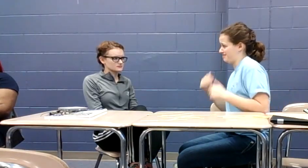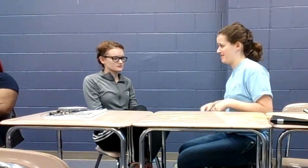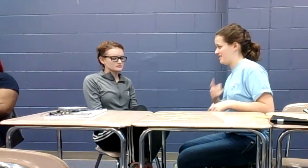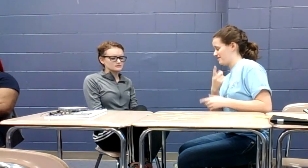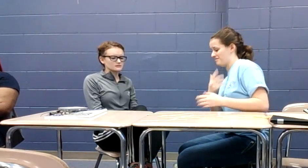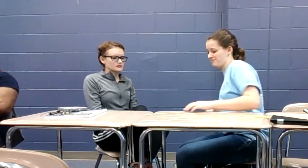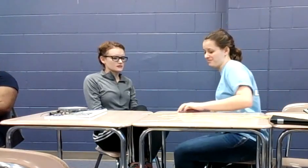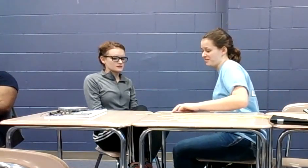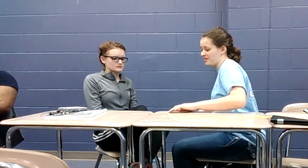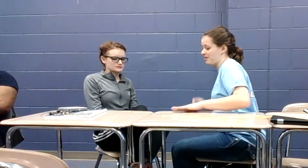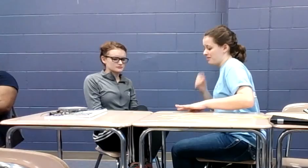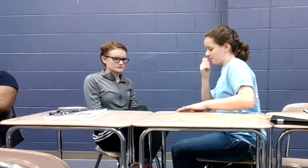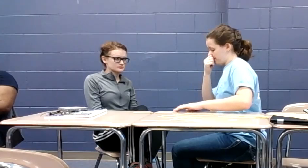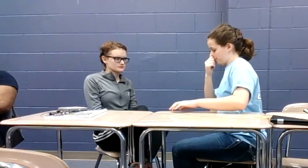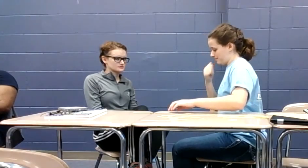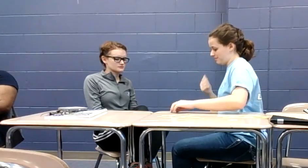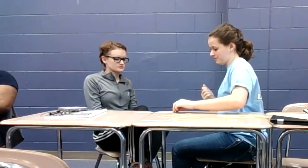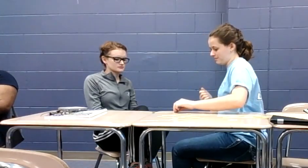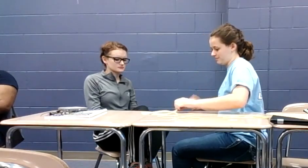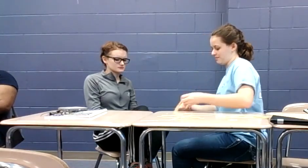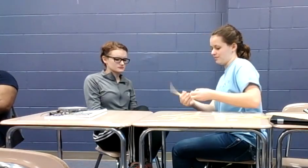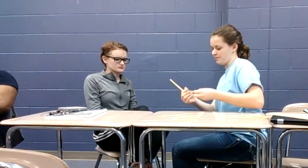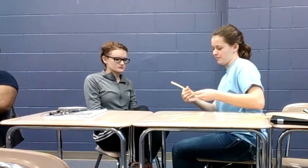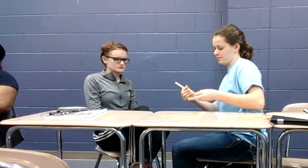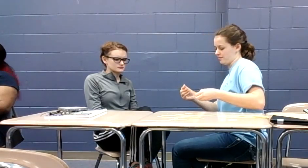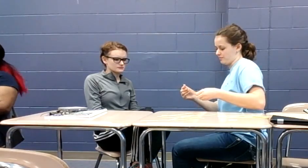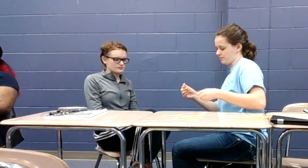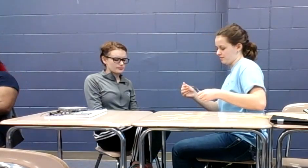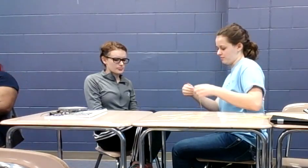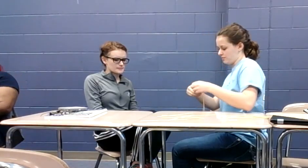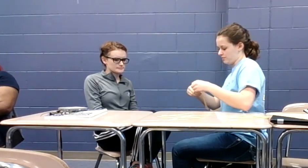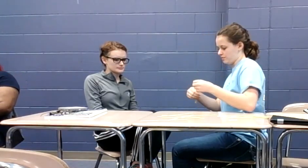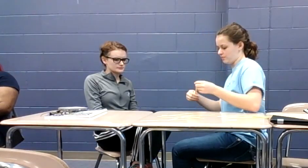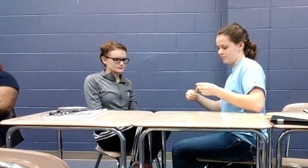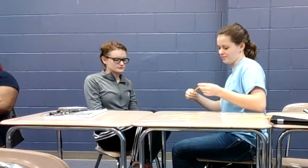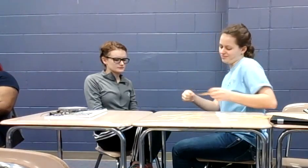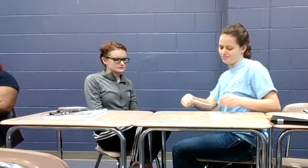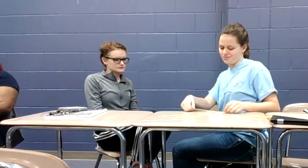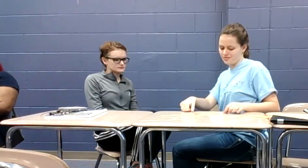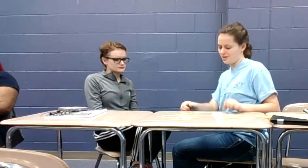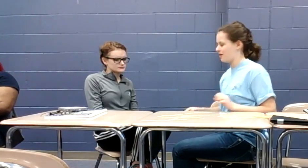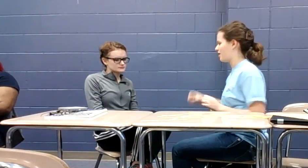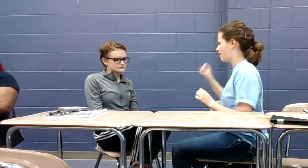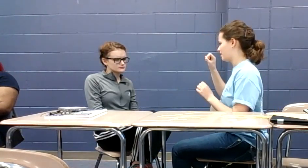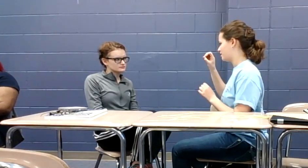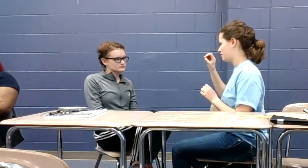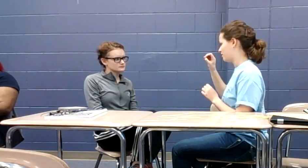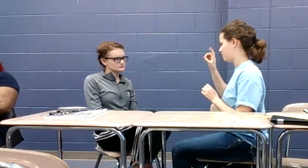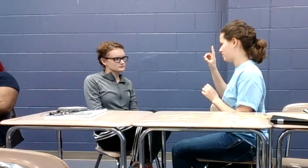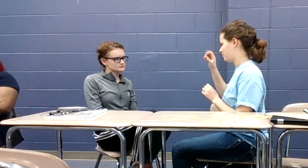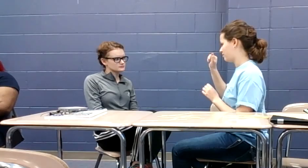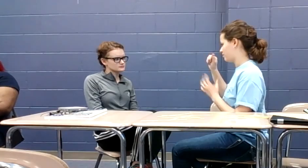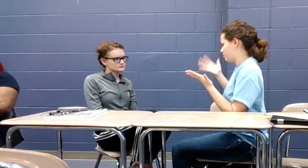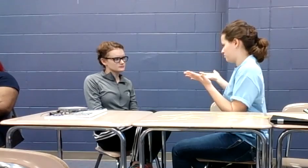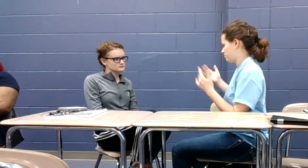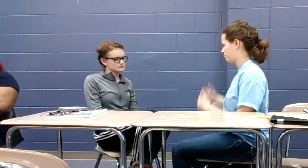6 days left to register. Go to the link from the main page of the website or pick up instructions from the counseling corner. Need to know more about